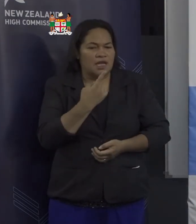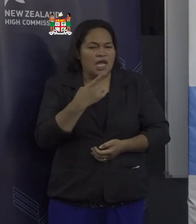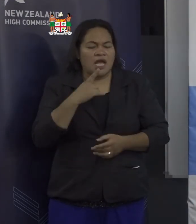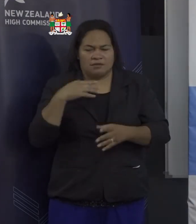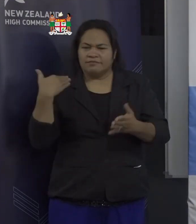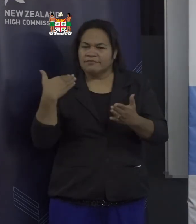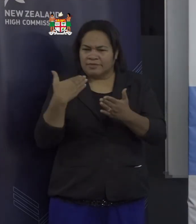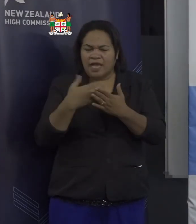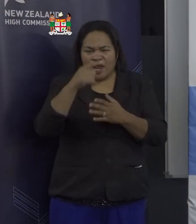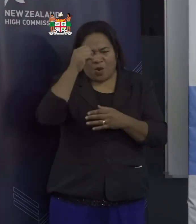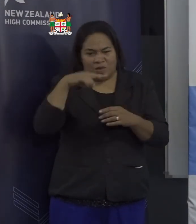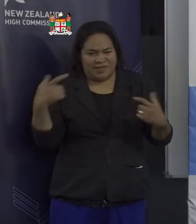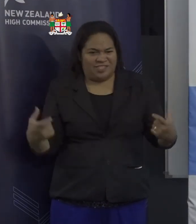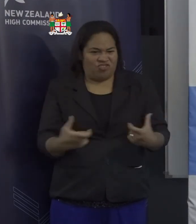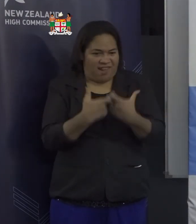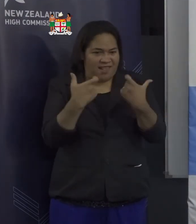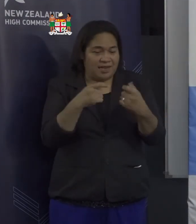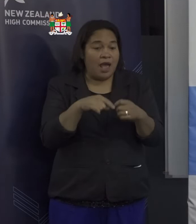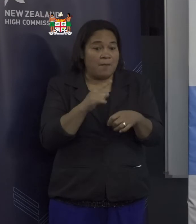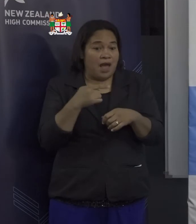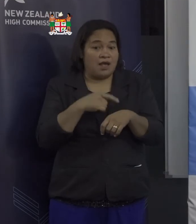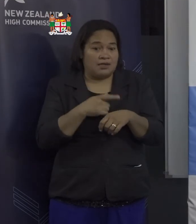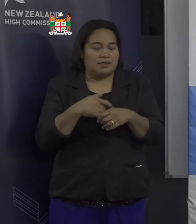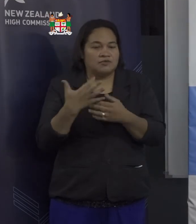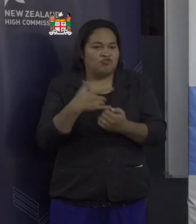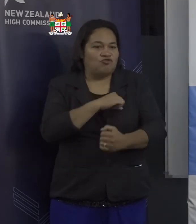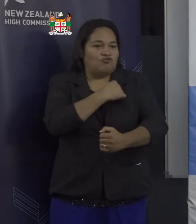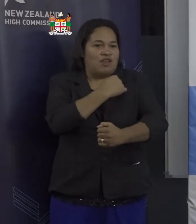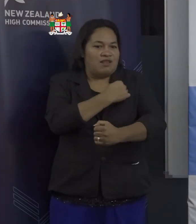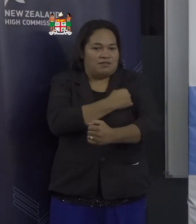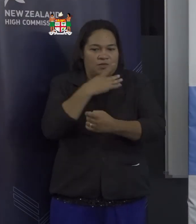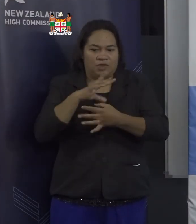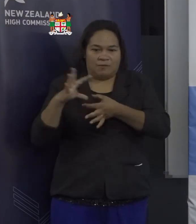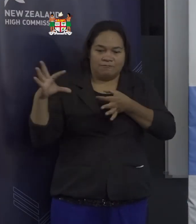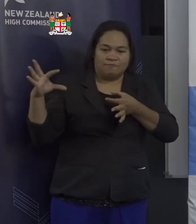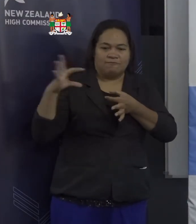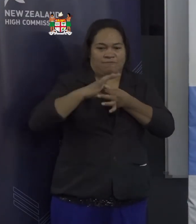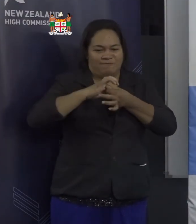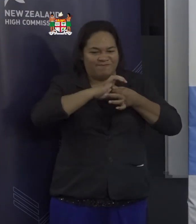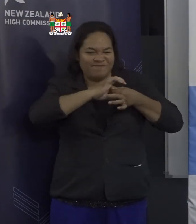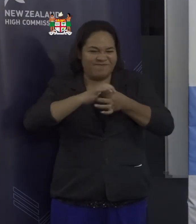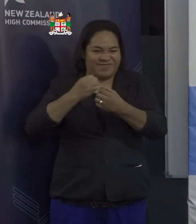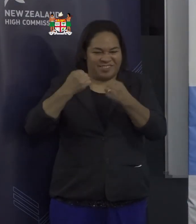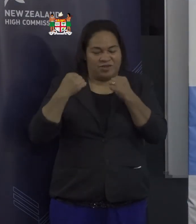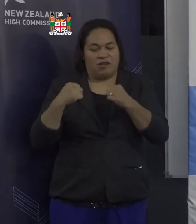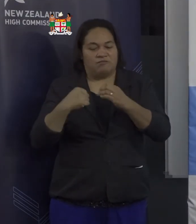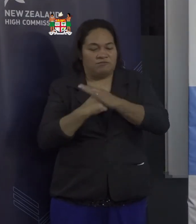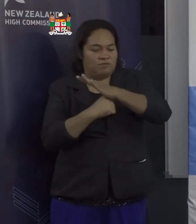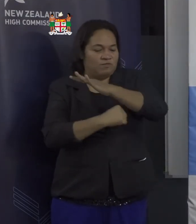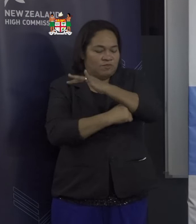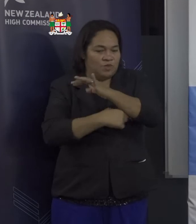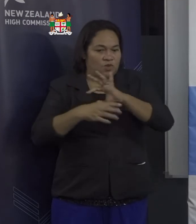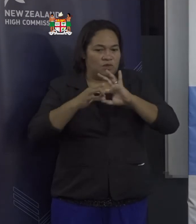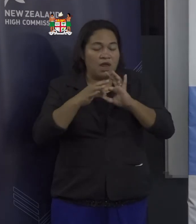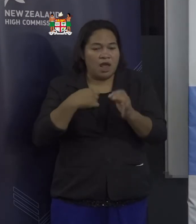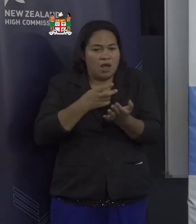it's a time of great challenge, I feel like it also comes at a time of great strength in our bilateral relationship. I can honestly say that it feels to me